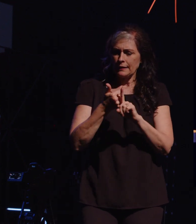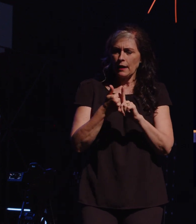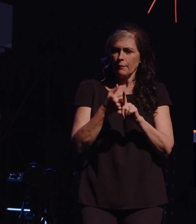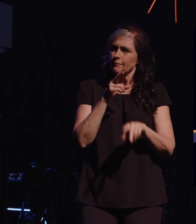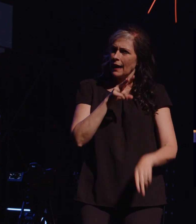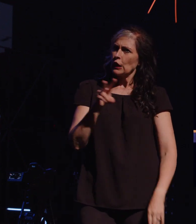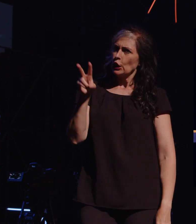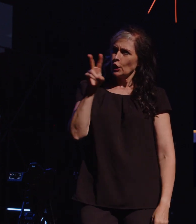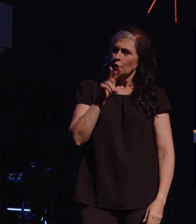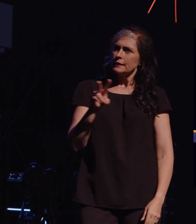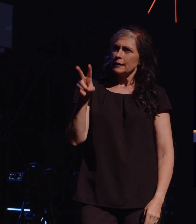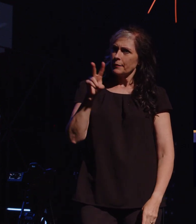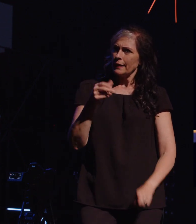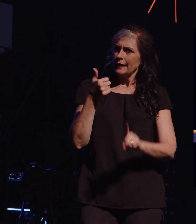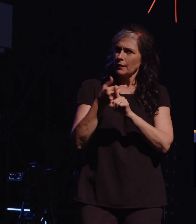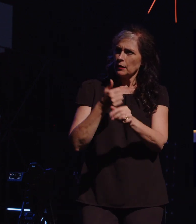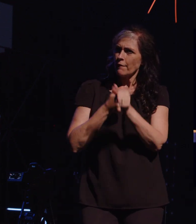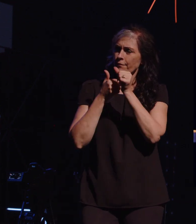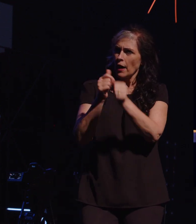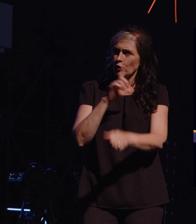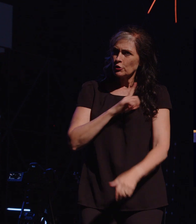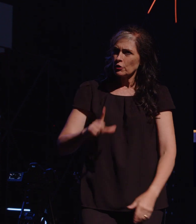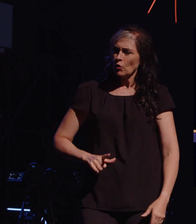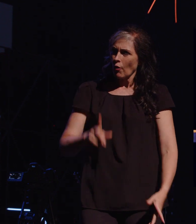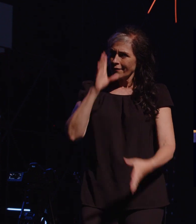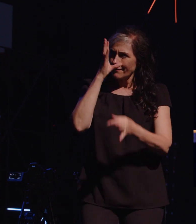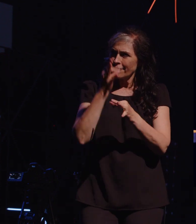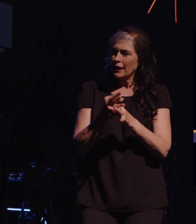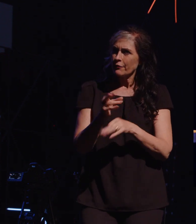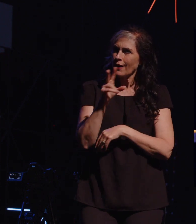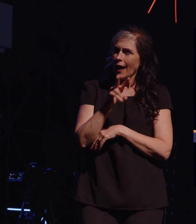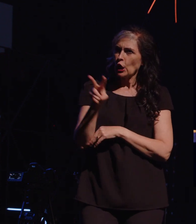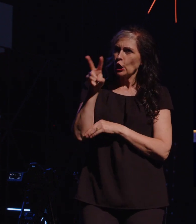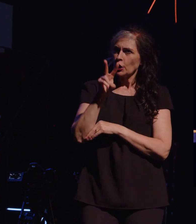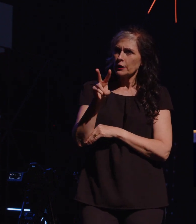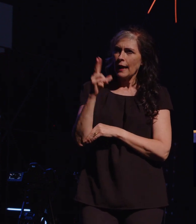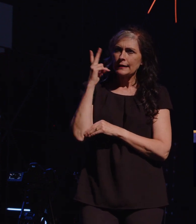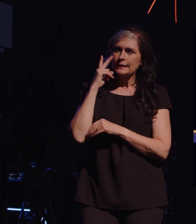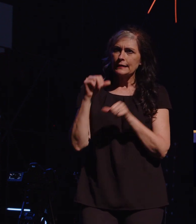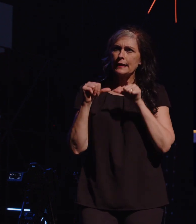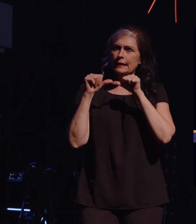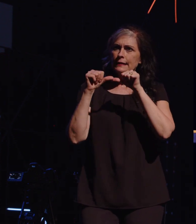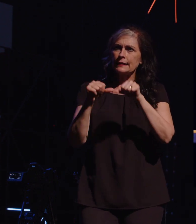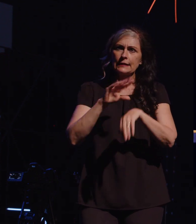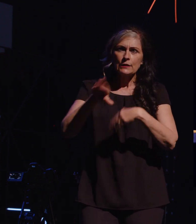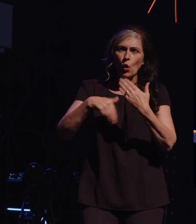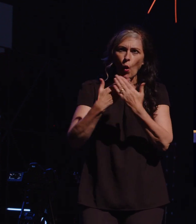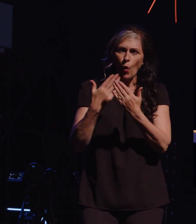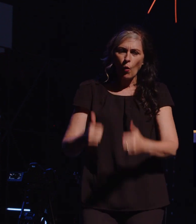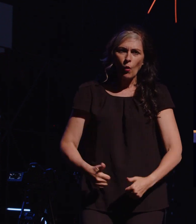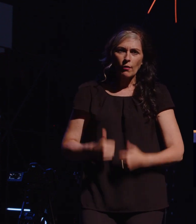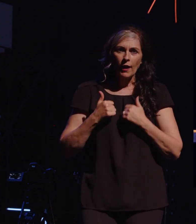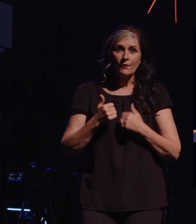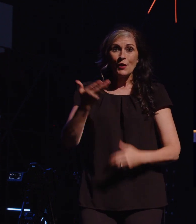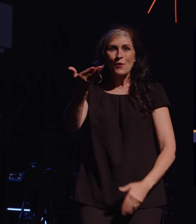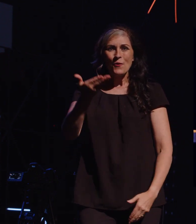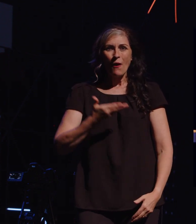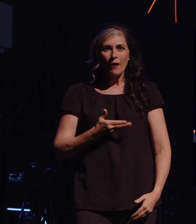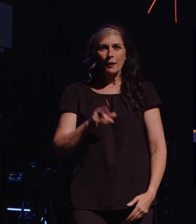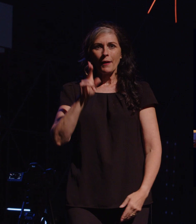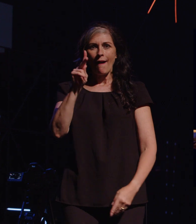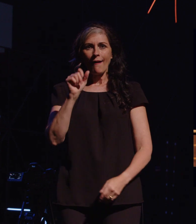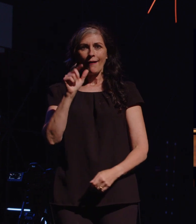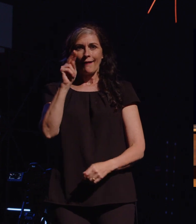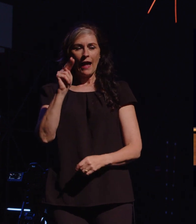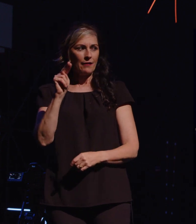guy that I was just like, man, that guy follows after the Lord faithfully. And I've seen this consistently his whole life. So would you welcome Kellen Hirodo? He